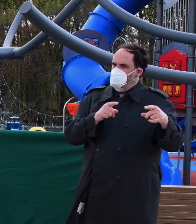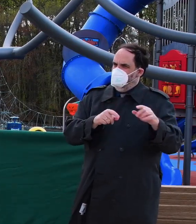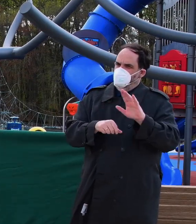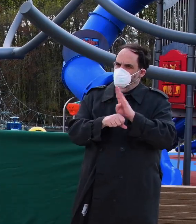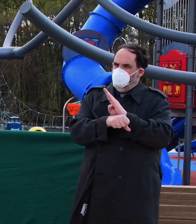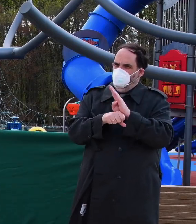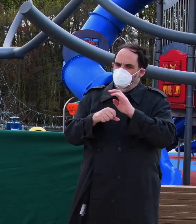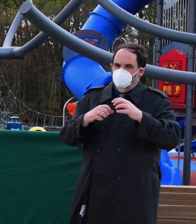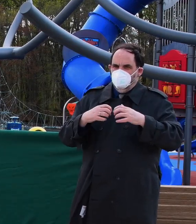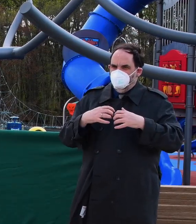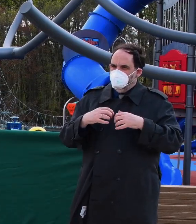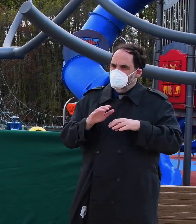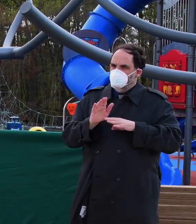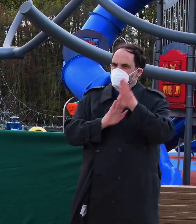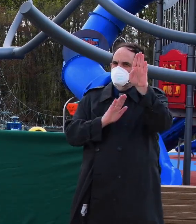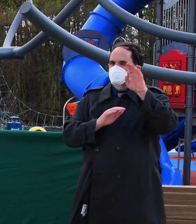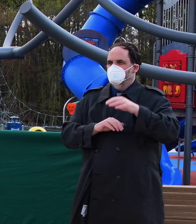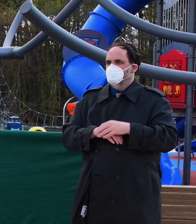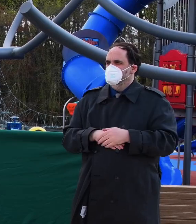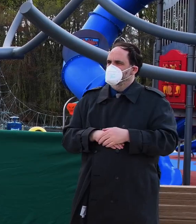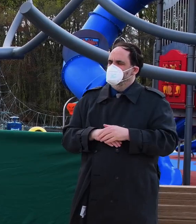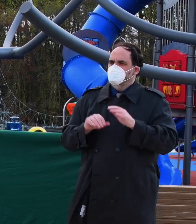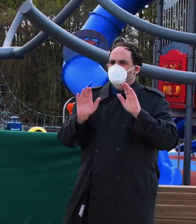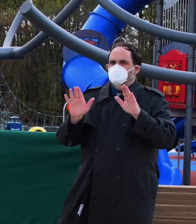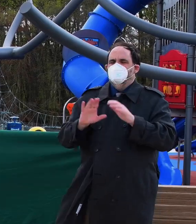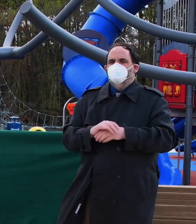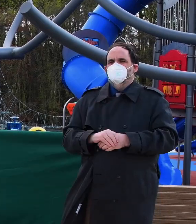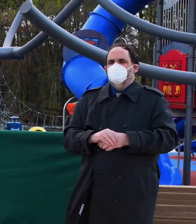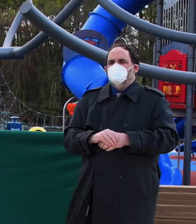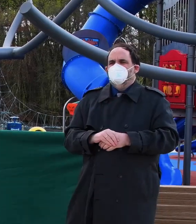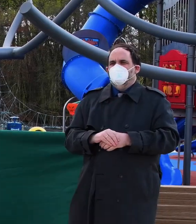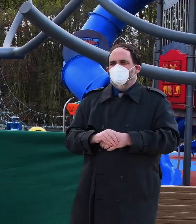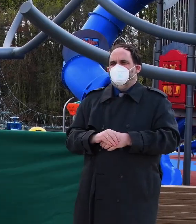being generated as well out of this initiative.